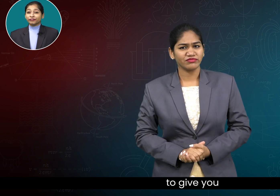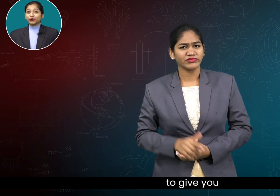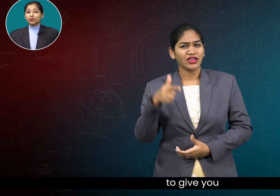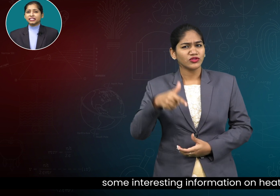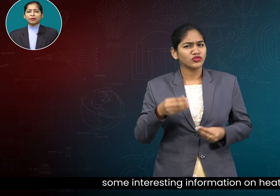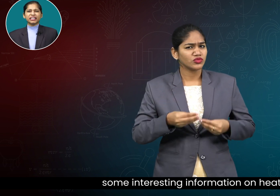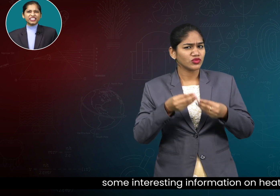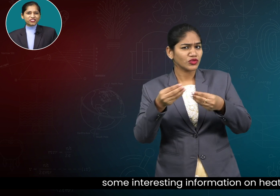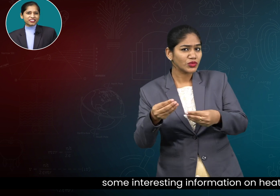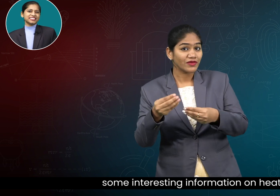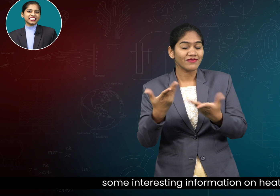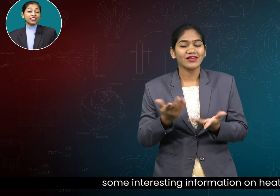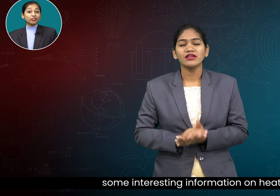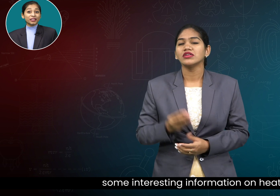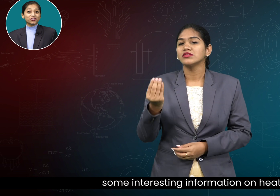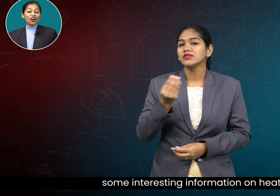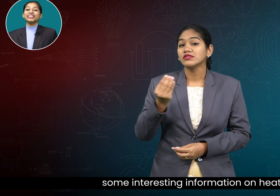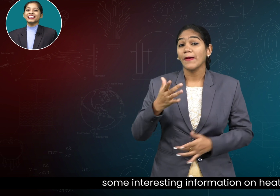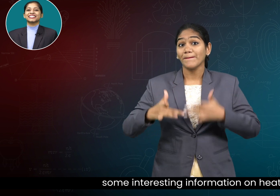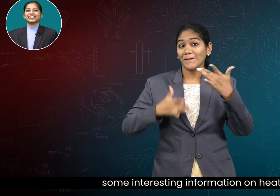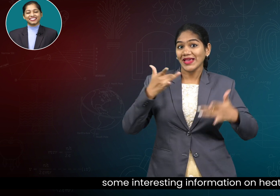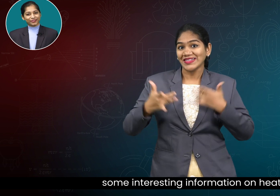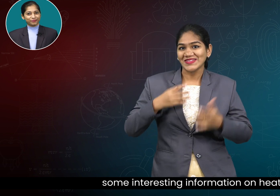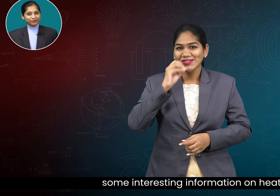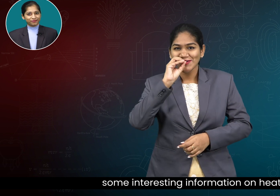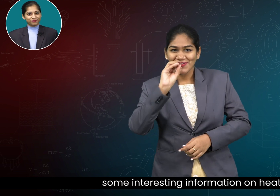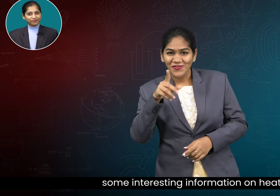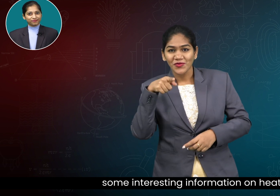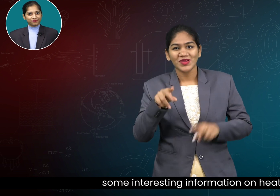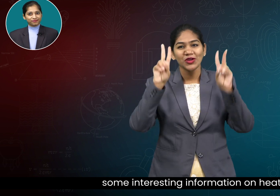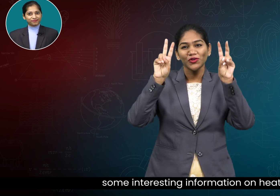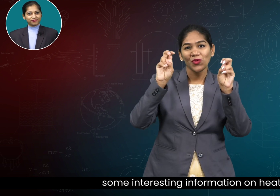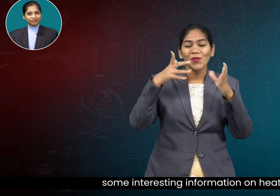To give you some interesting information on heat.